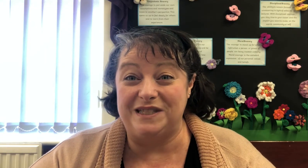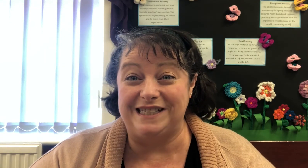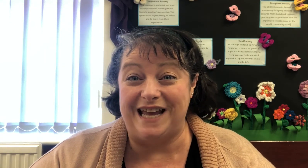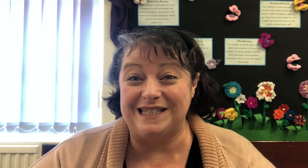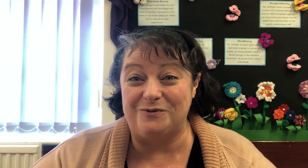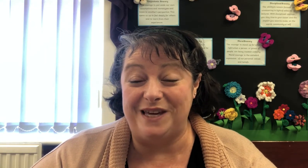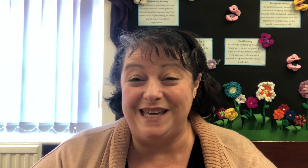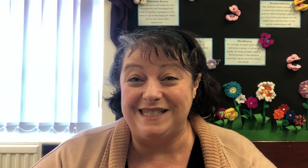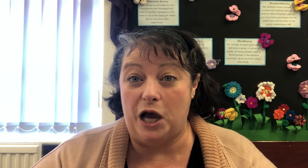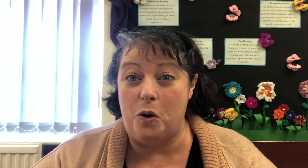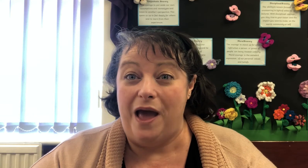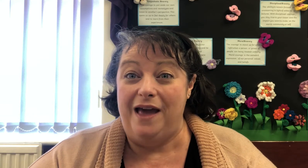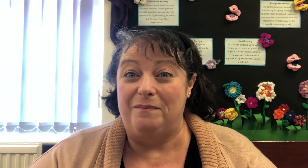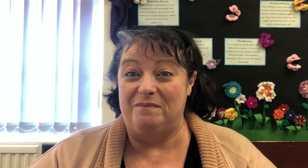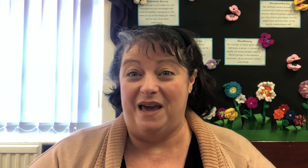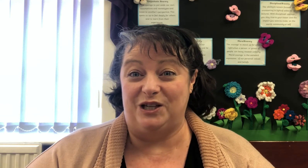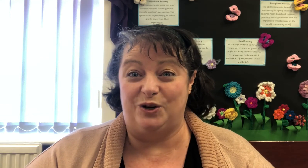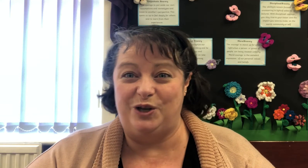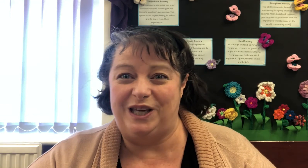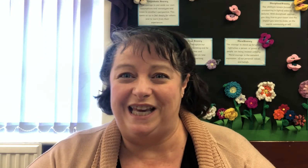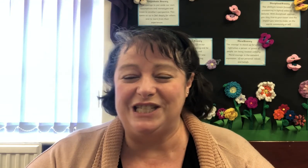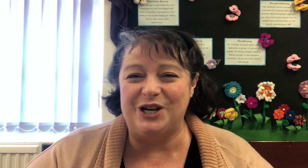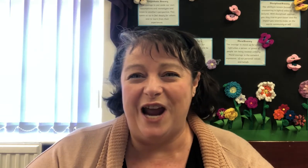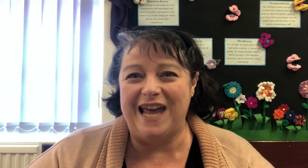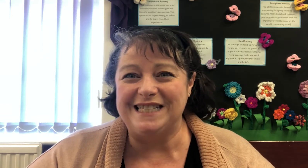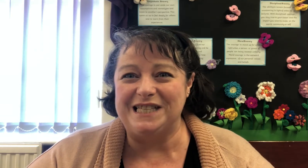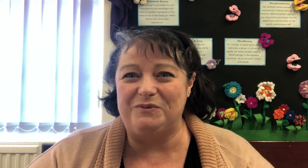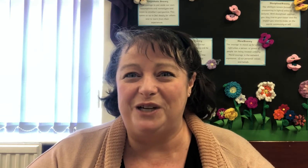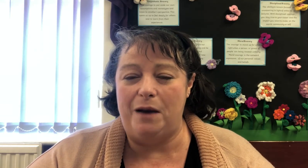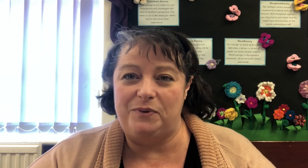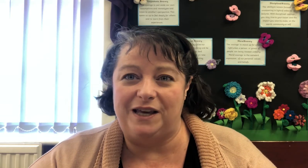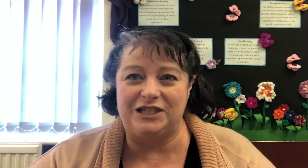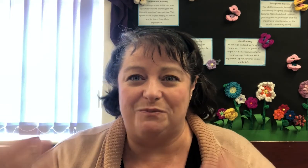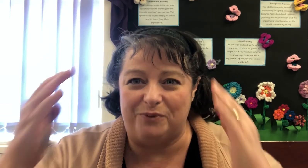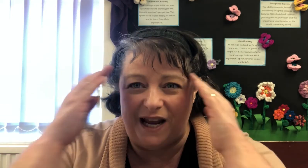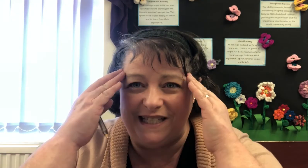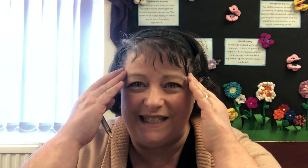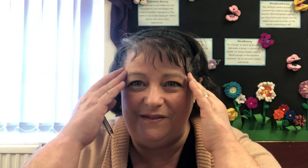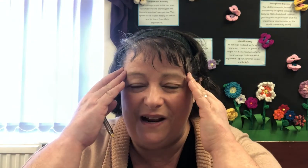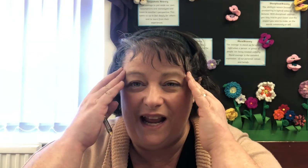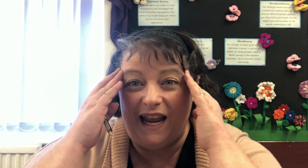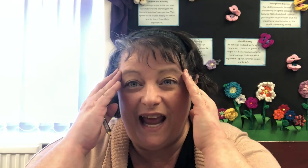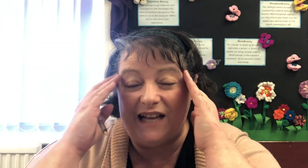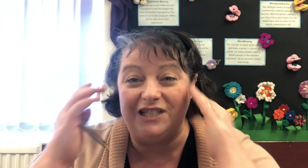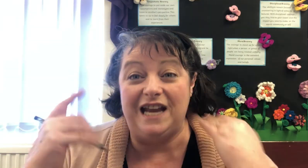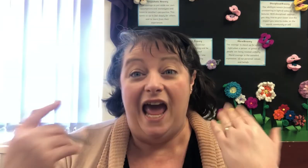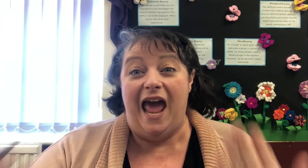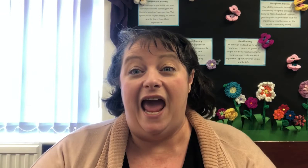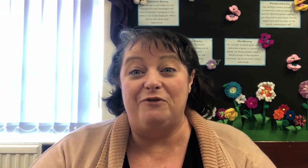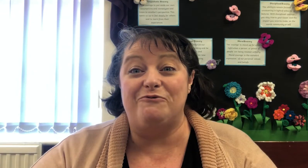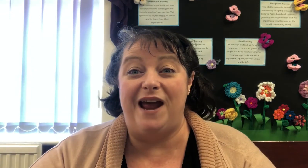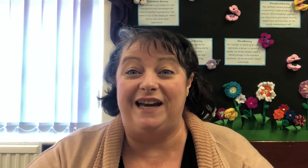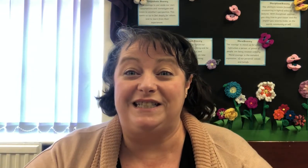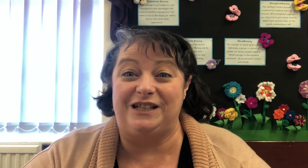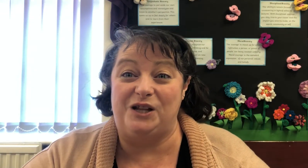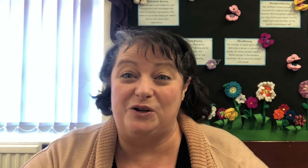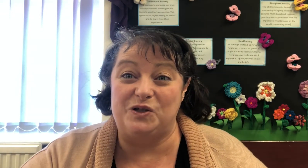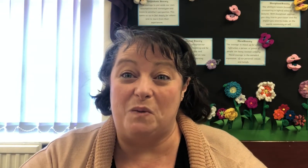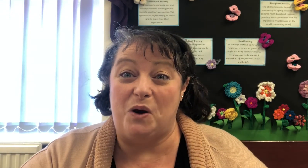next week. So make sure you get your hands limbered up, you get your brains in action and ready to learn some